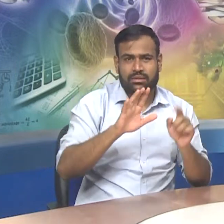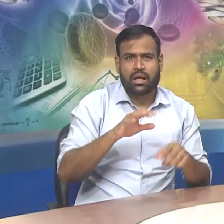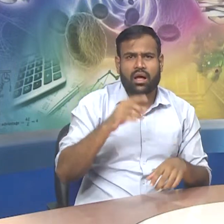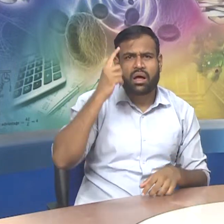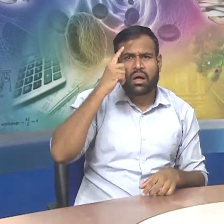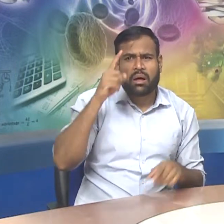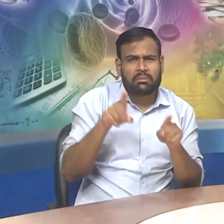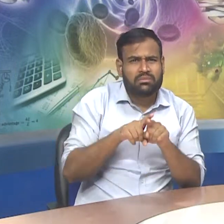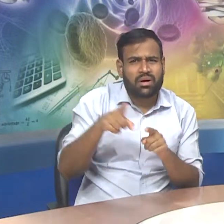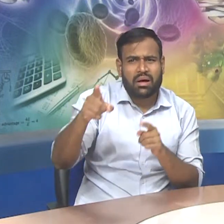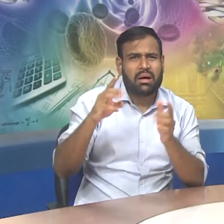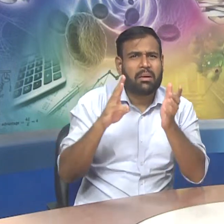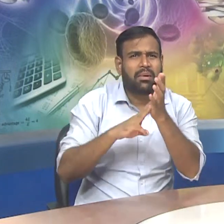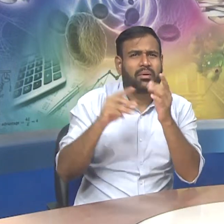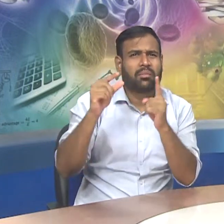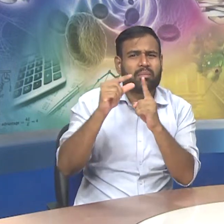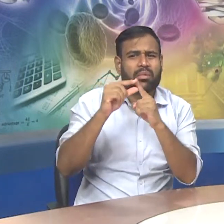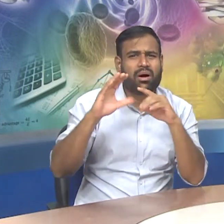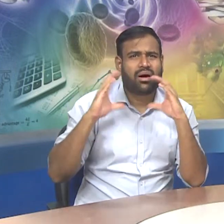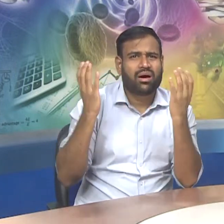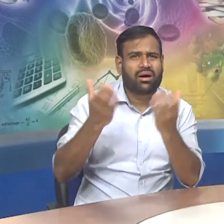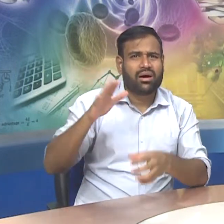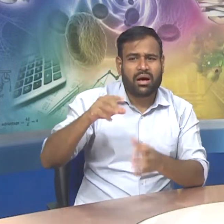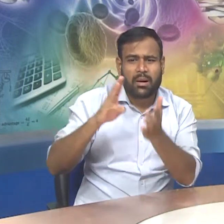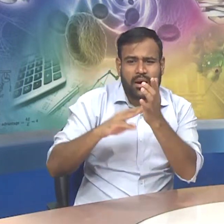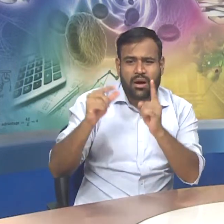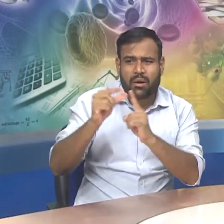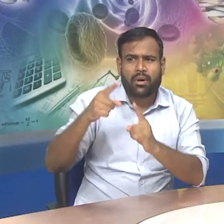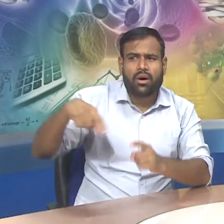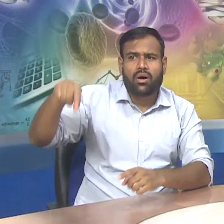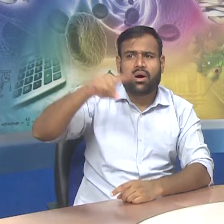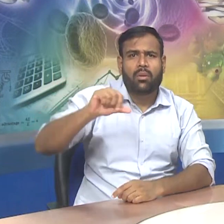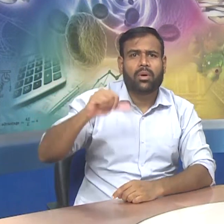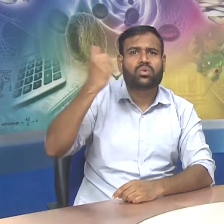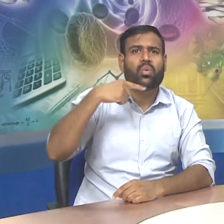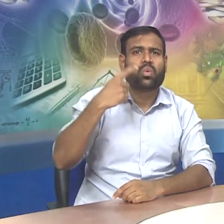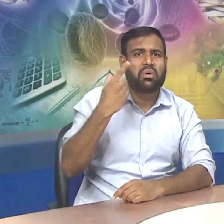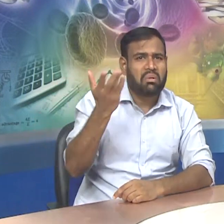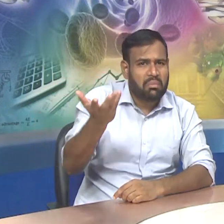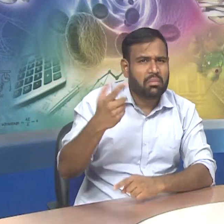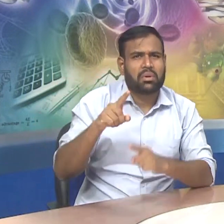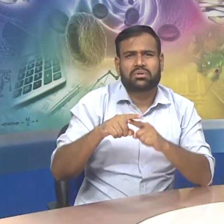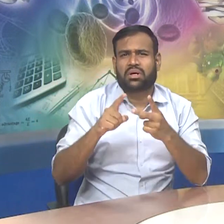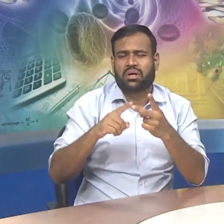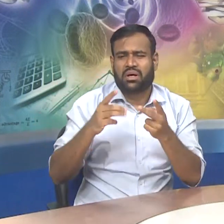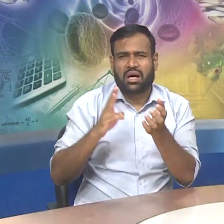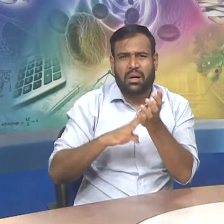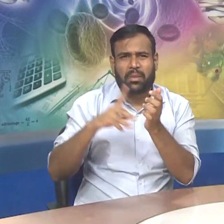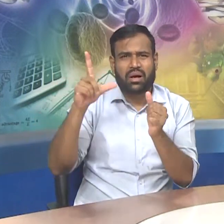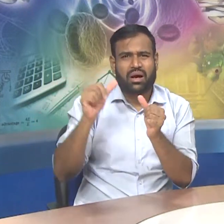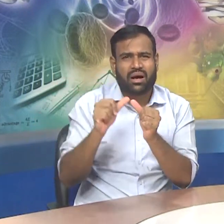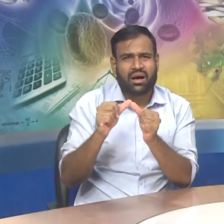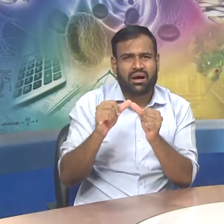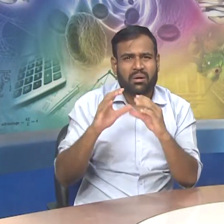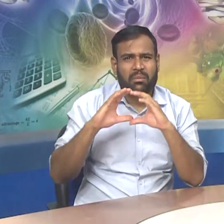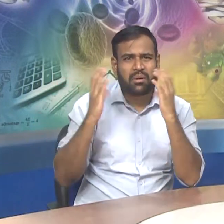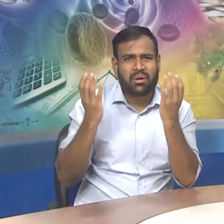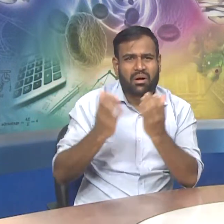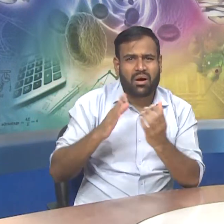happens and moves forward? The nominated members of the parliament and the members of state